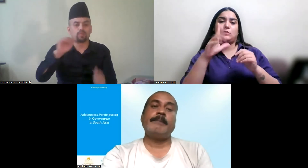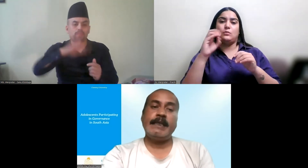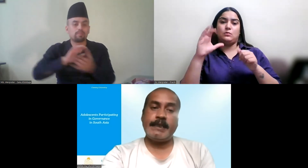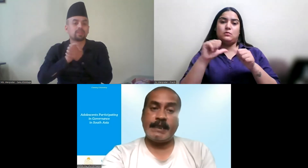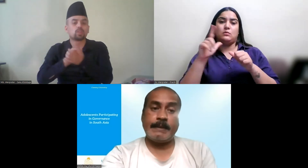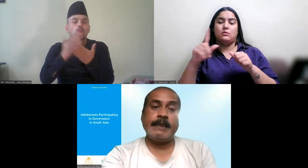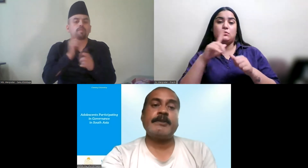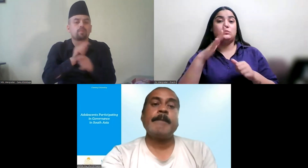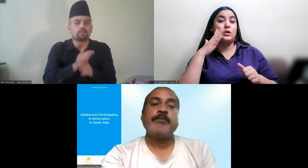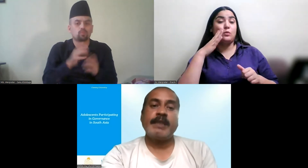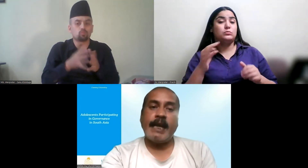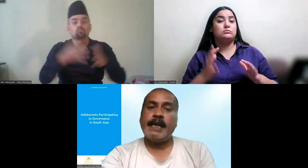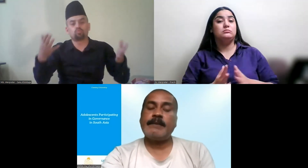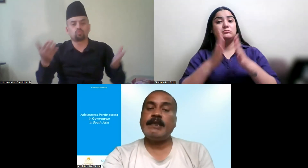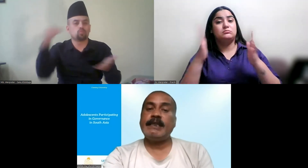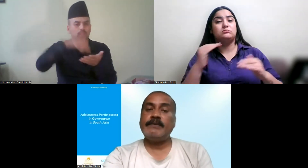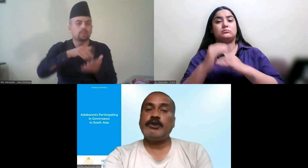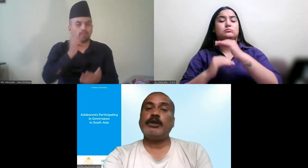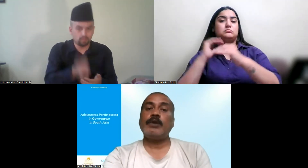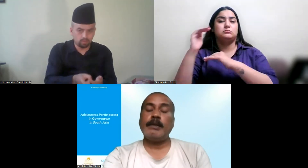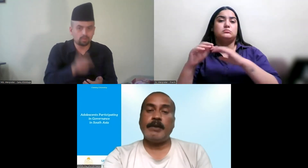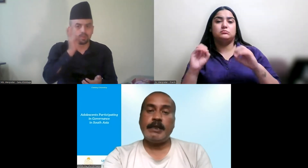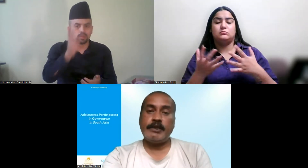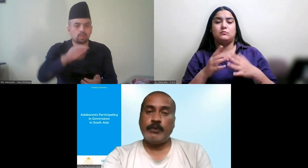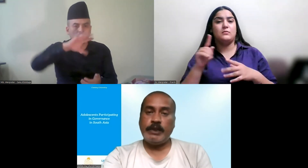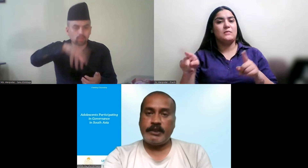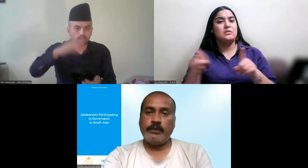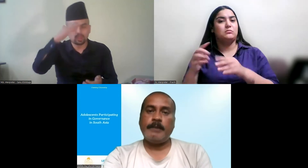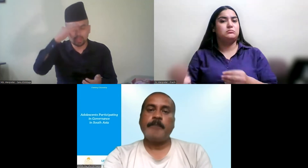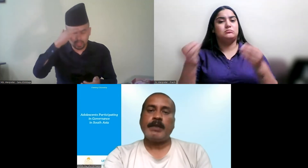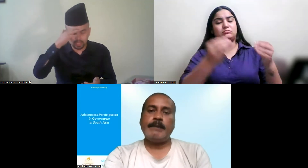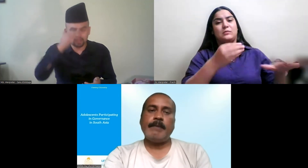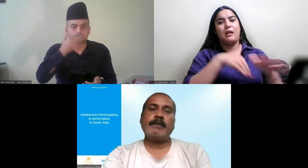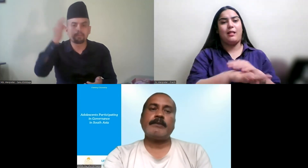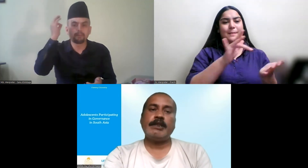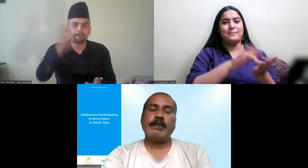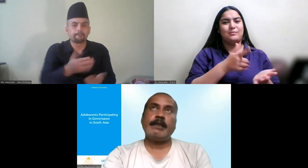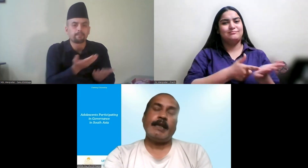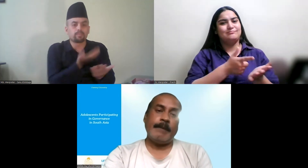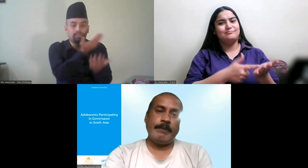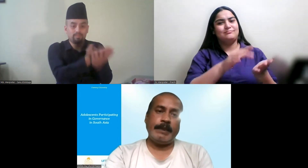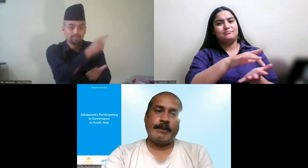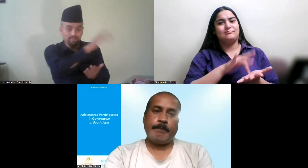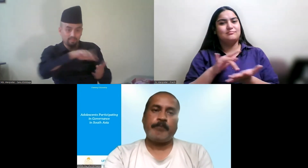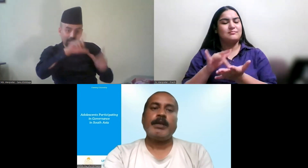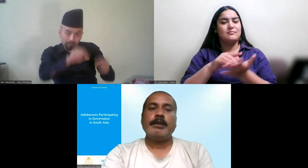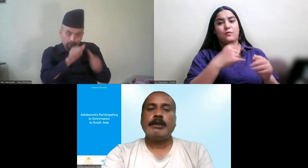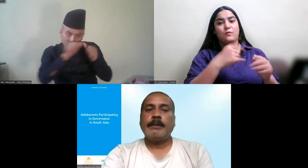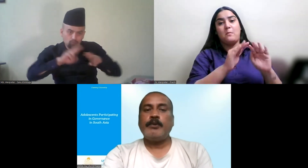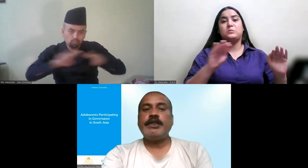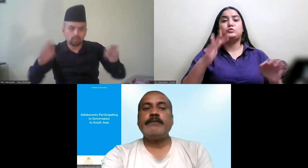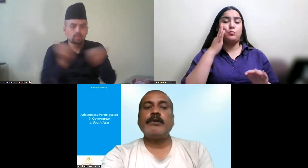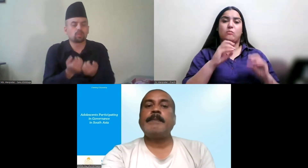one of the biggest steps that has been given to the local bodies to ensure demands of the children have been met.